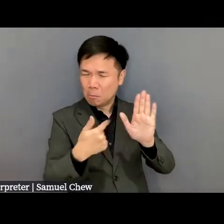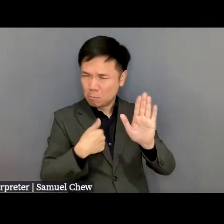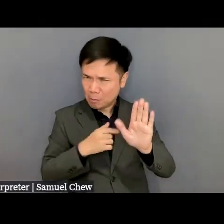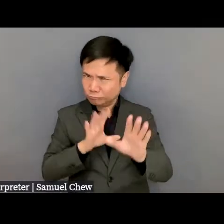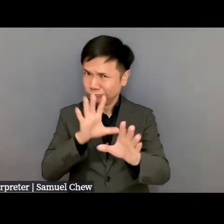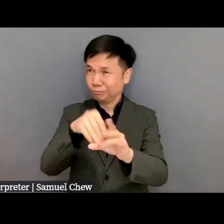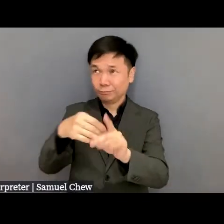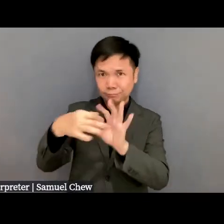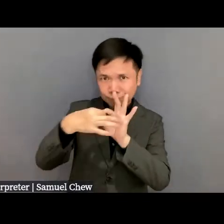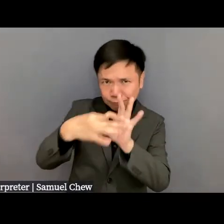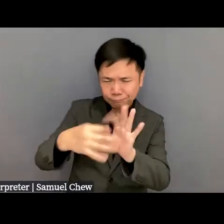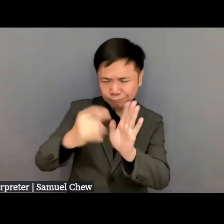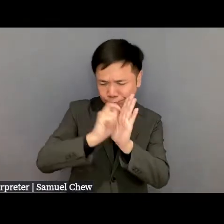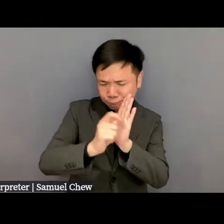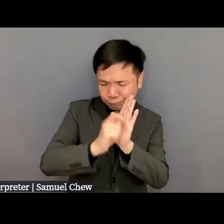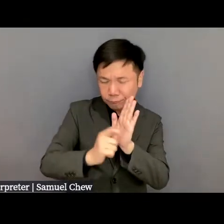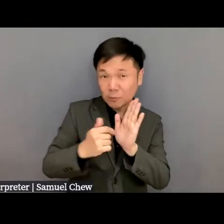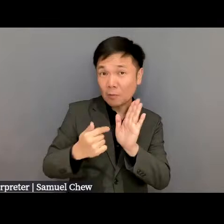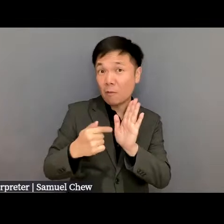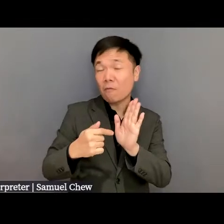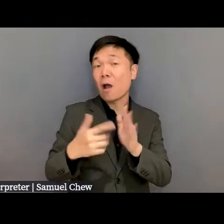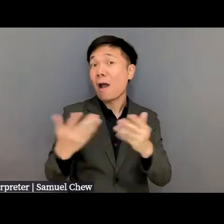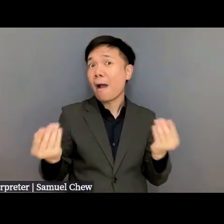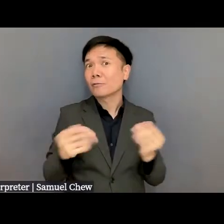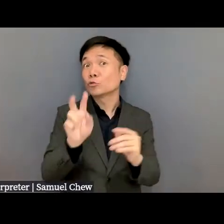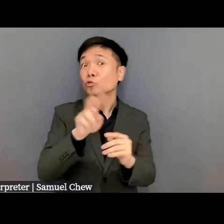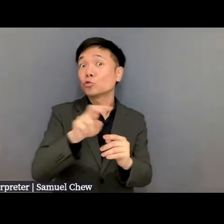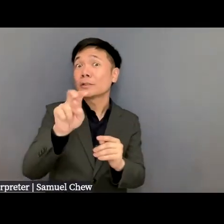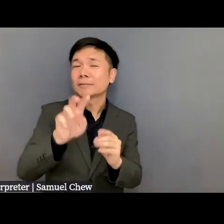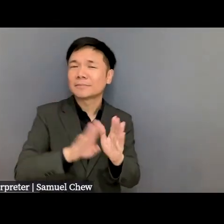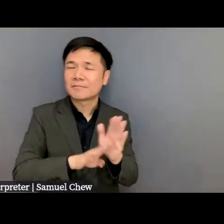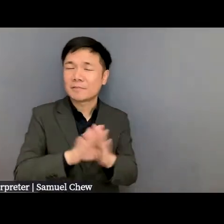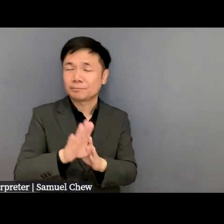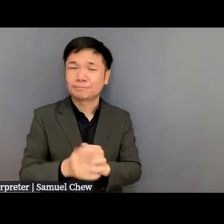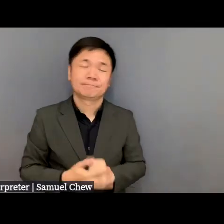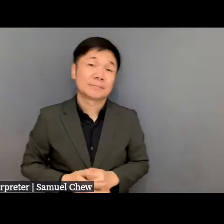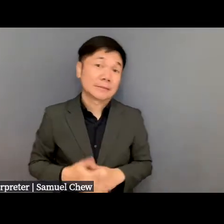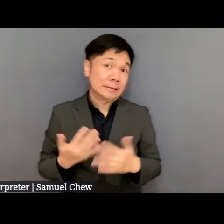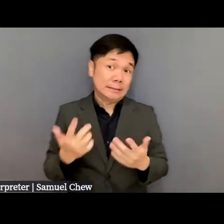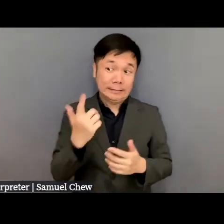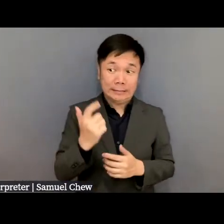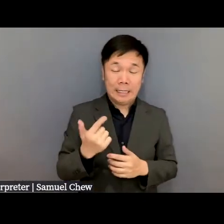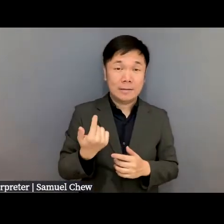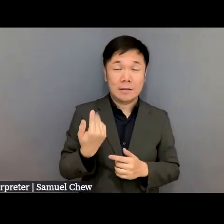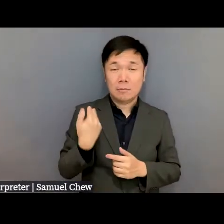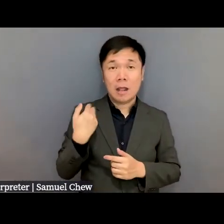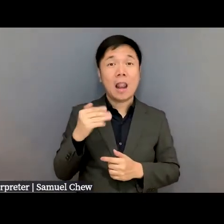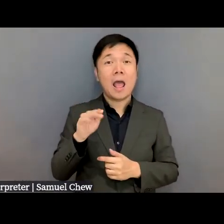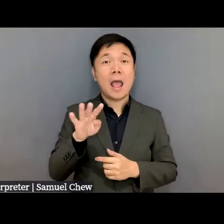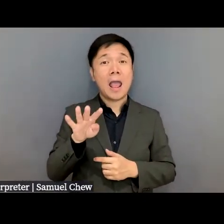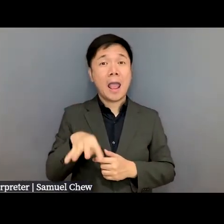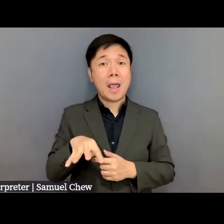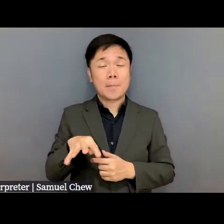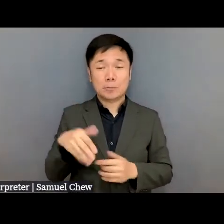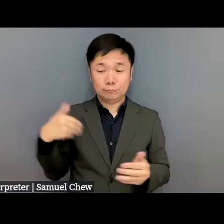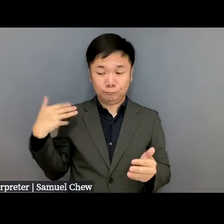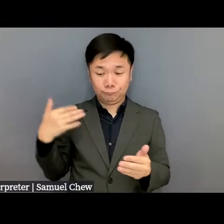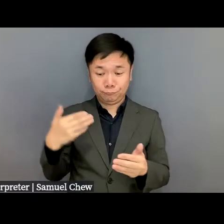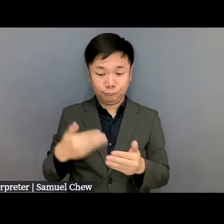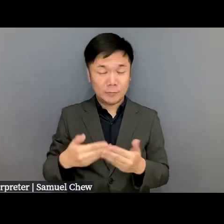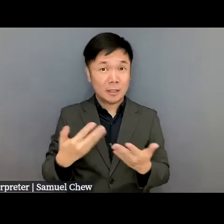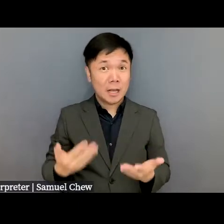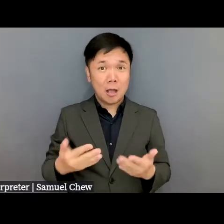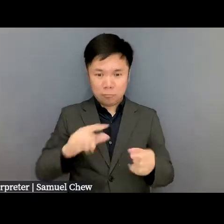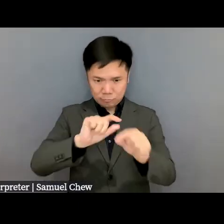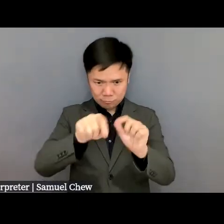development document. So this work started in April. I'm happy to say it's now complete.